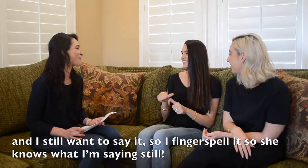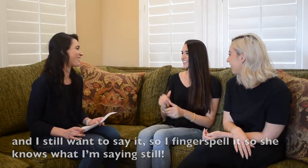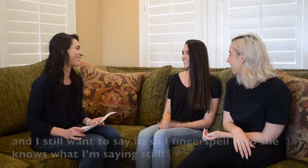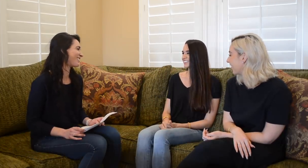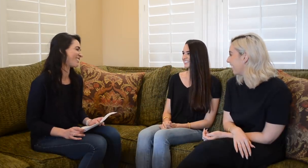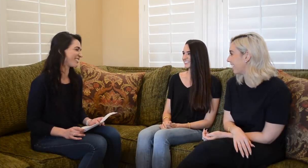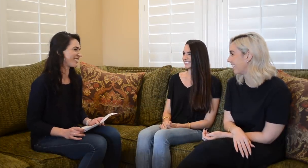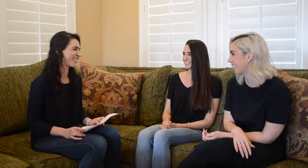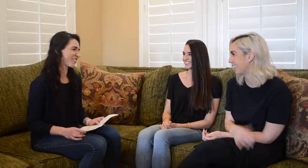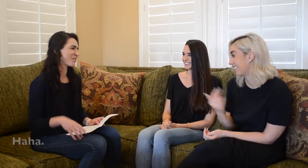still.